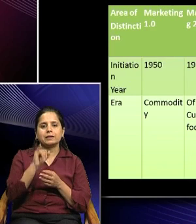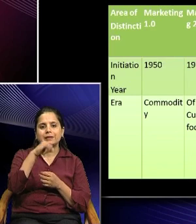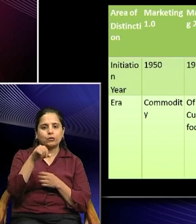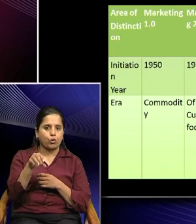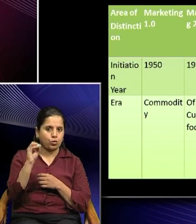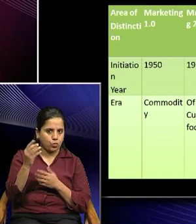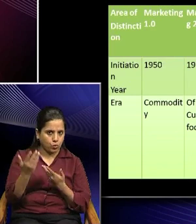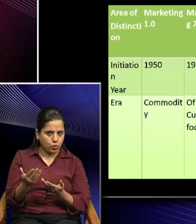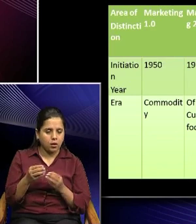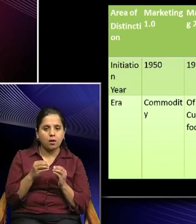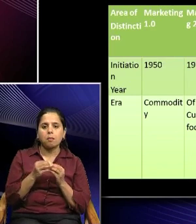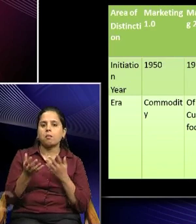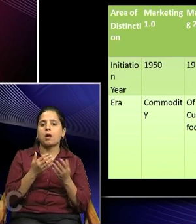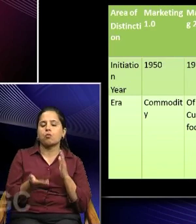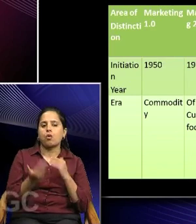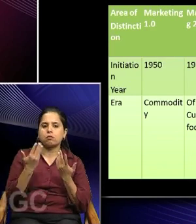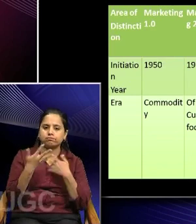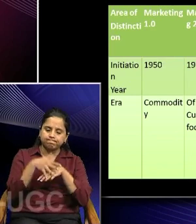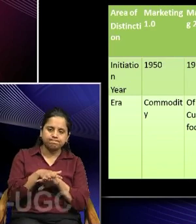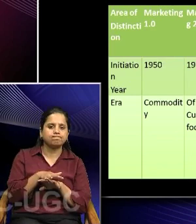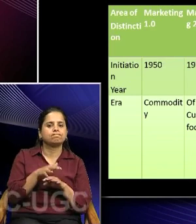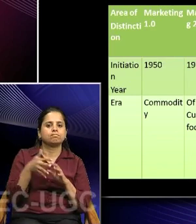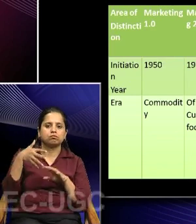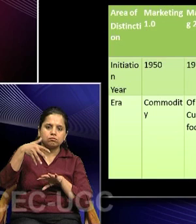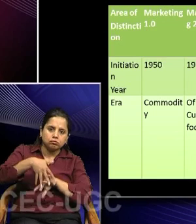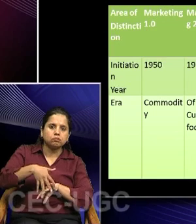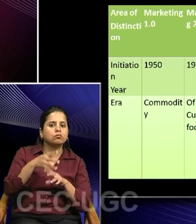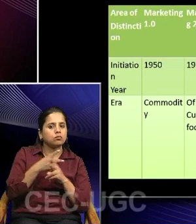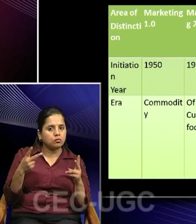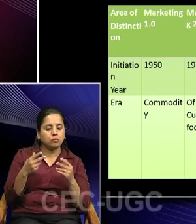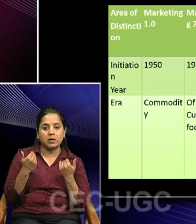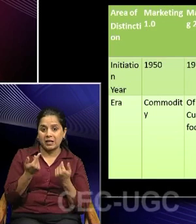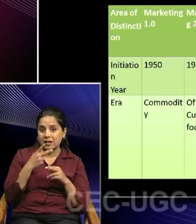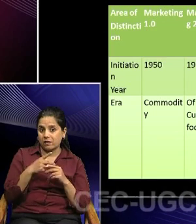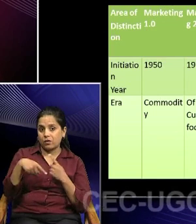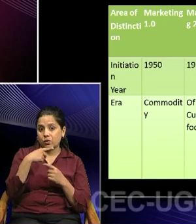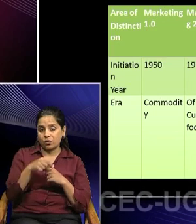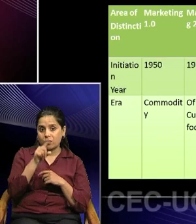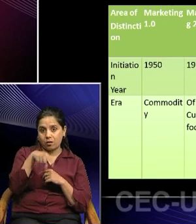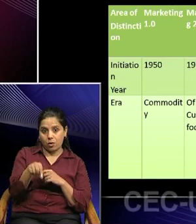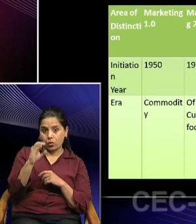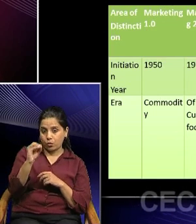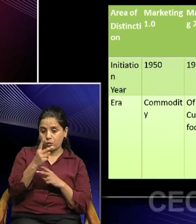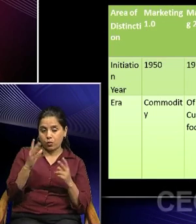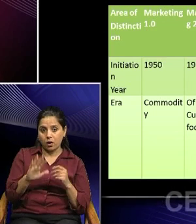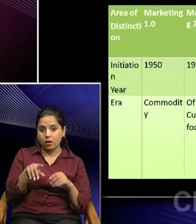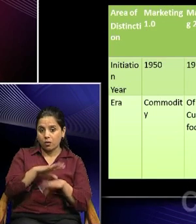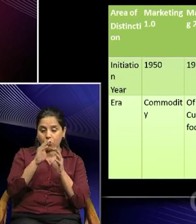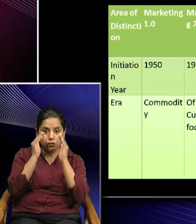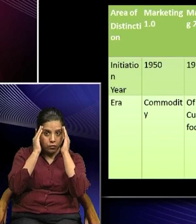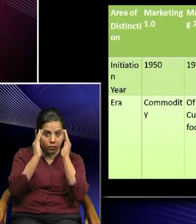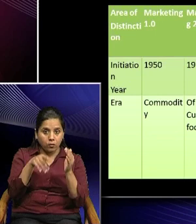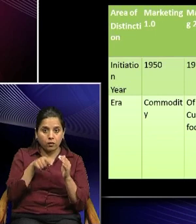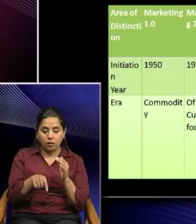6.0, marketing being more immersive. So if we look at marketing, 1.0, the complete focus was